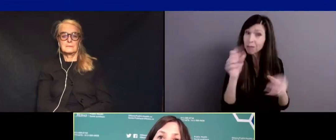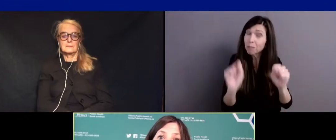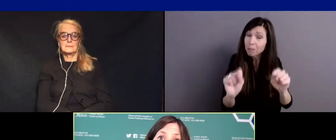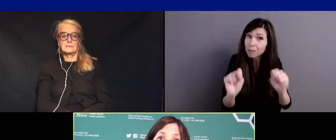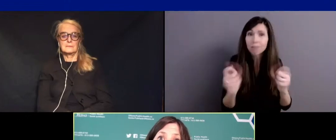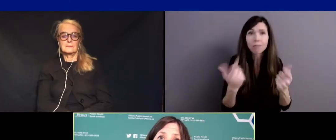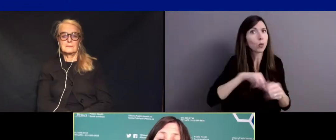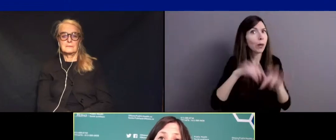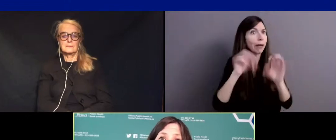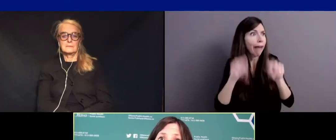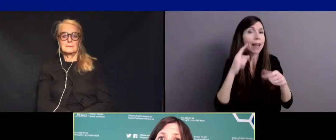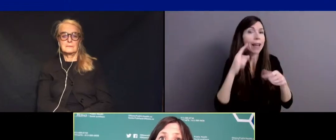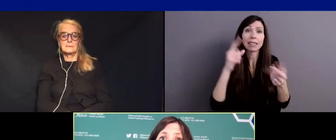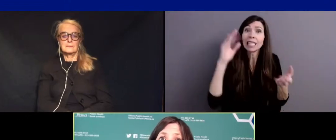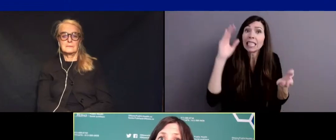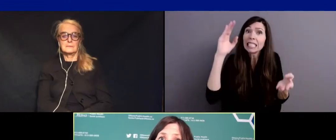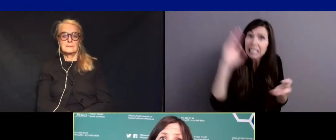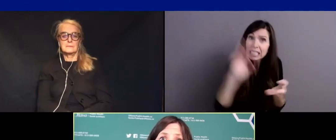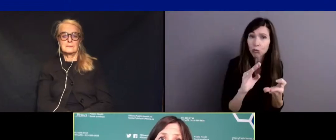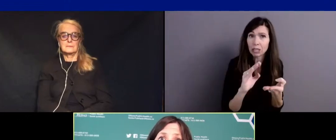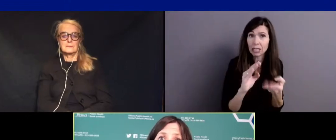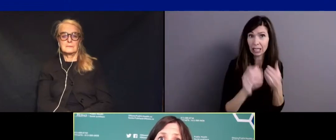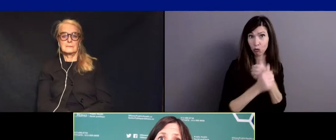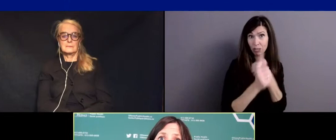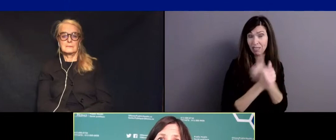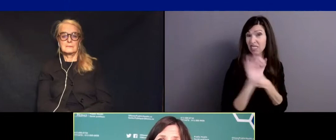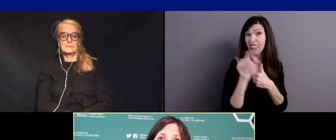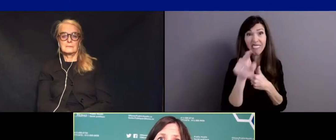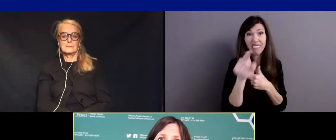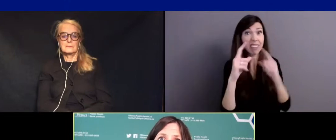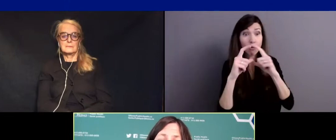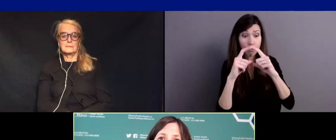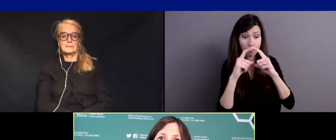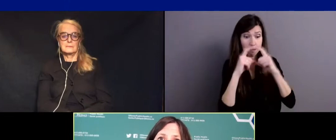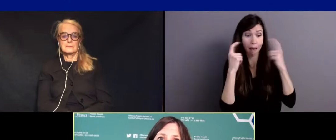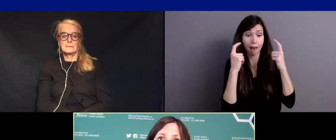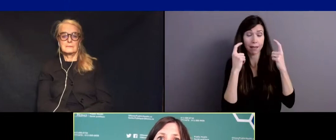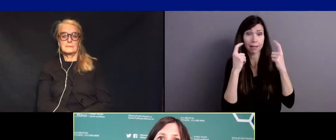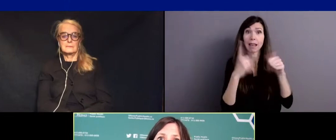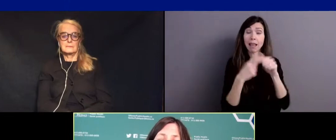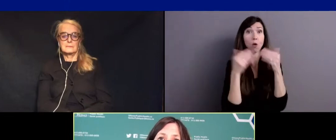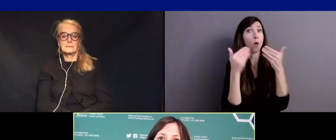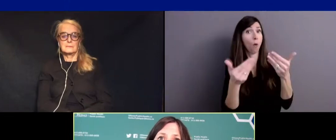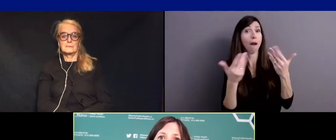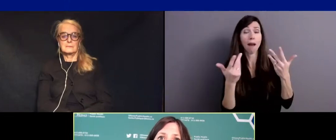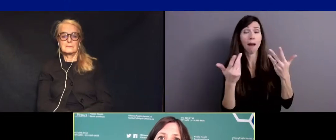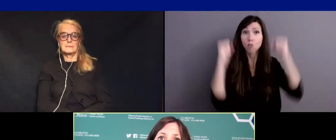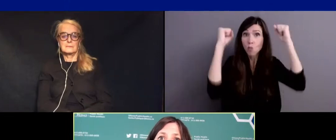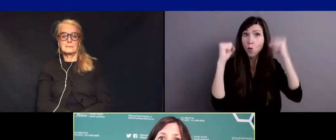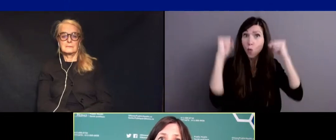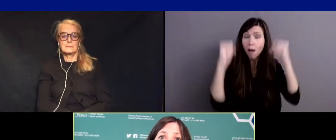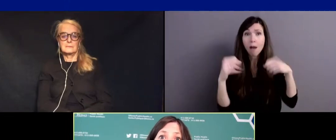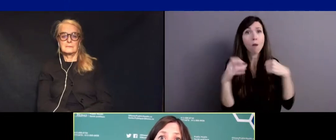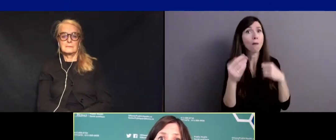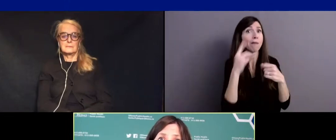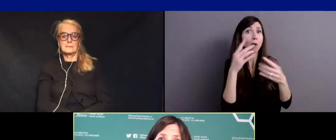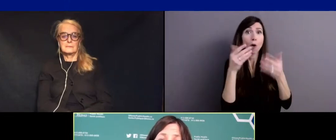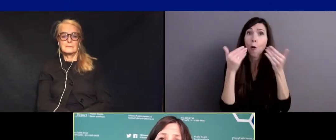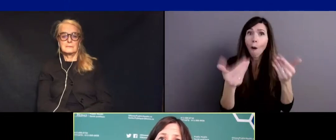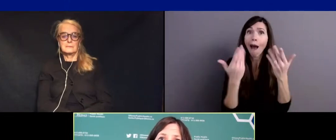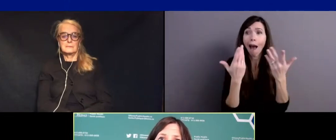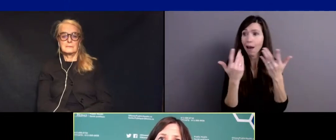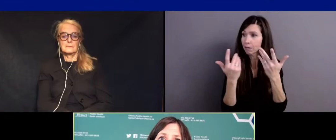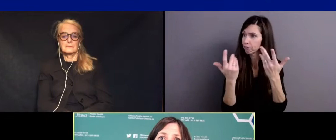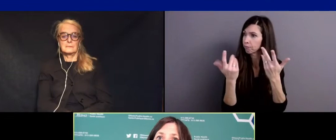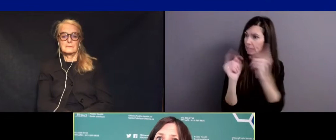activity. I'm emphasizing again, if you can wear a mask while you do your physical activity, if you're going to be in close contact with others, that's